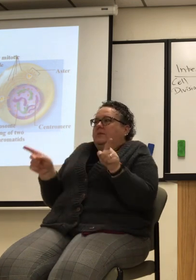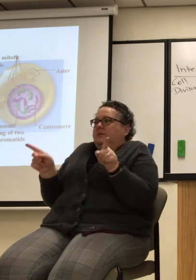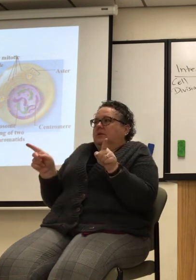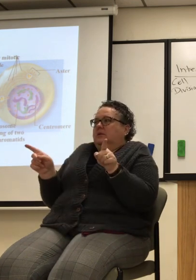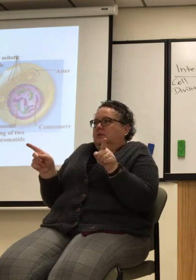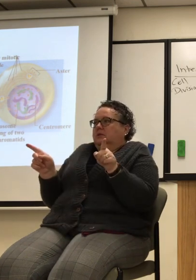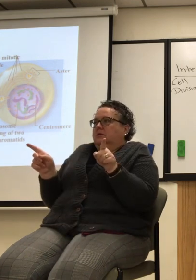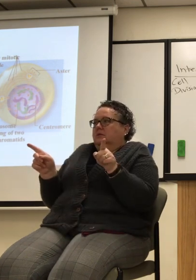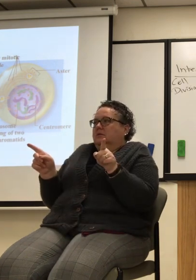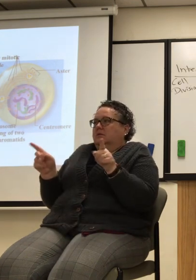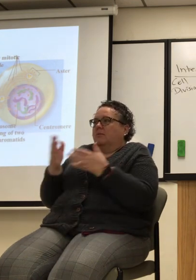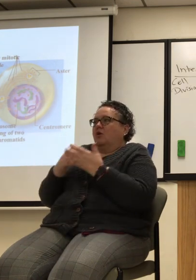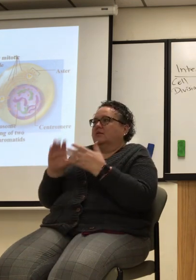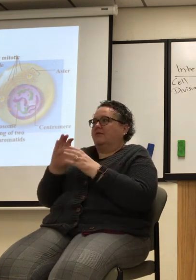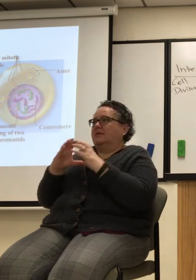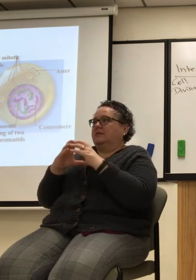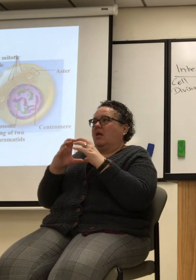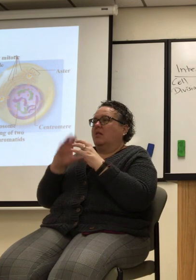divide.